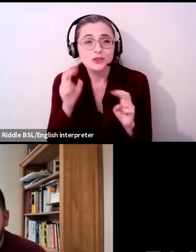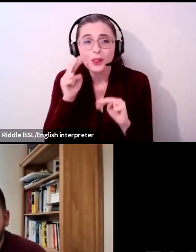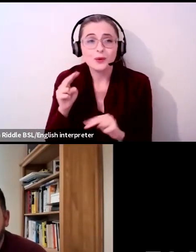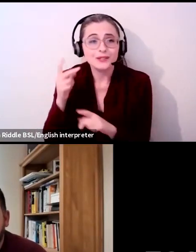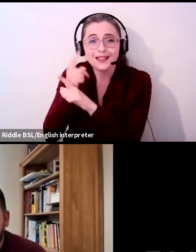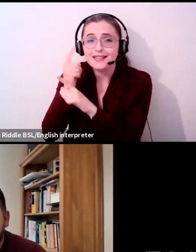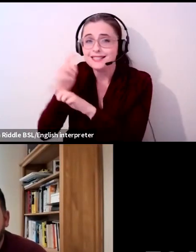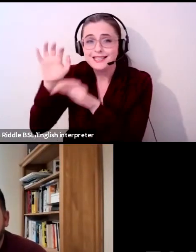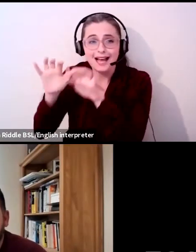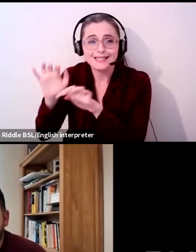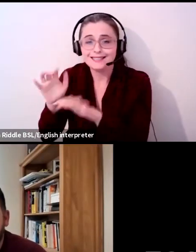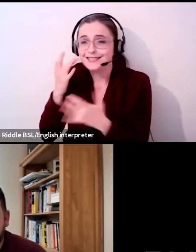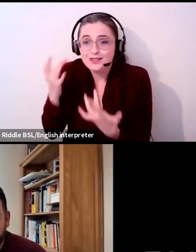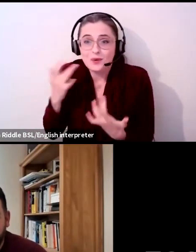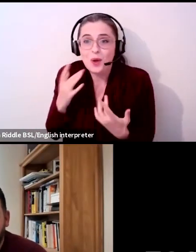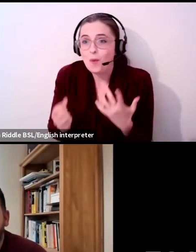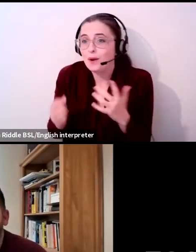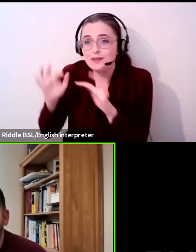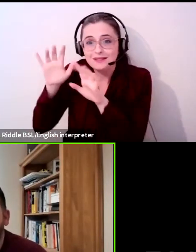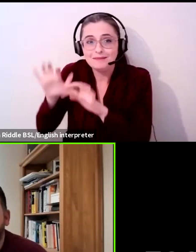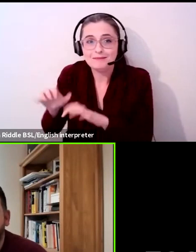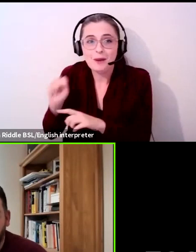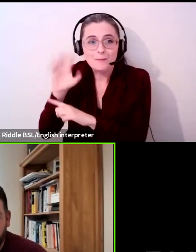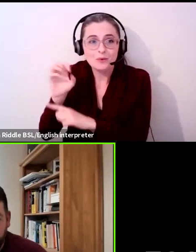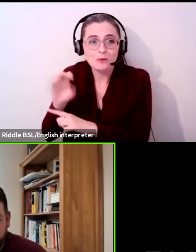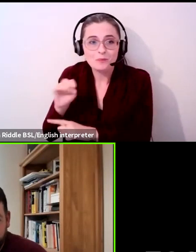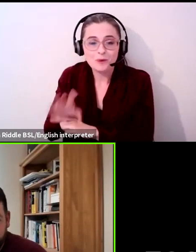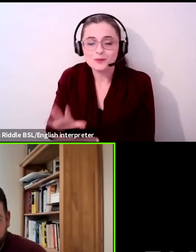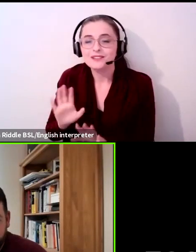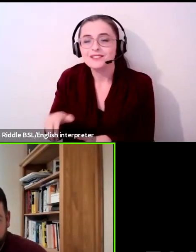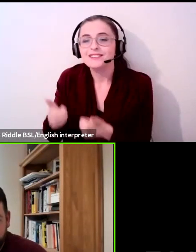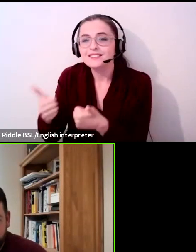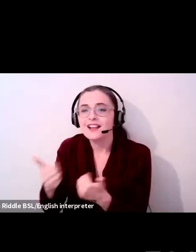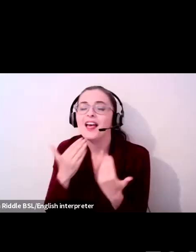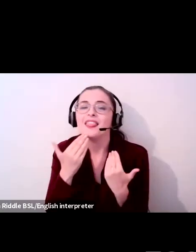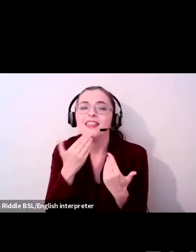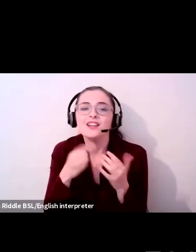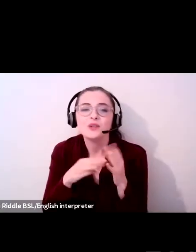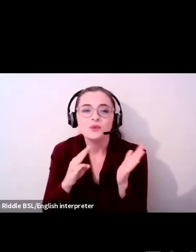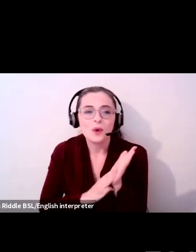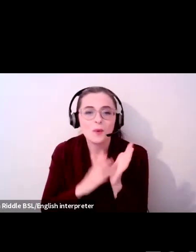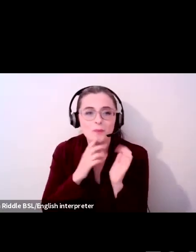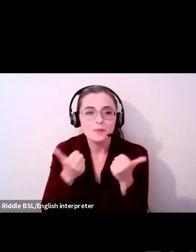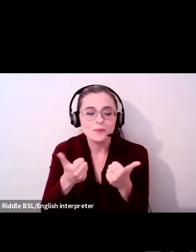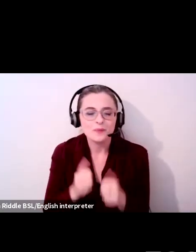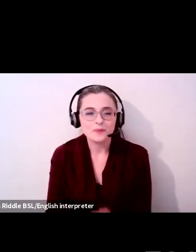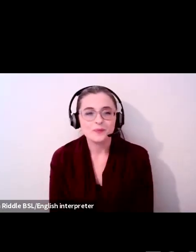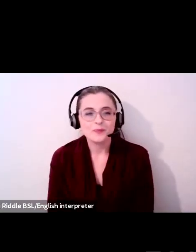don't know what is going on there. So. No, but thank you very much. Thanks, Tom.